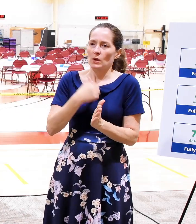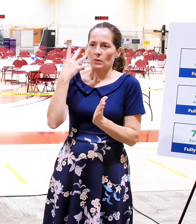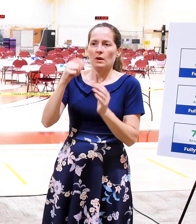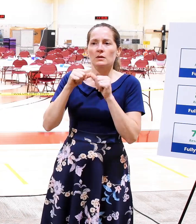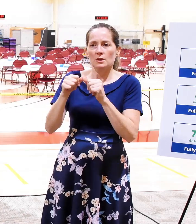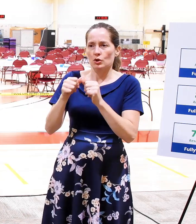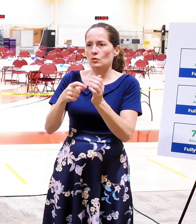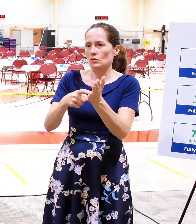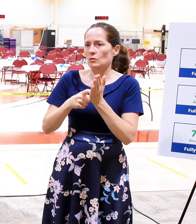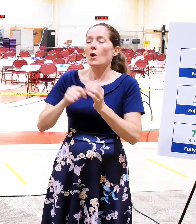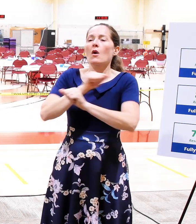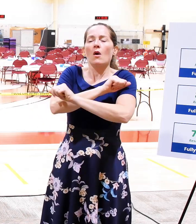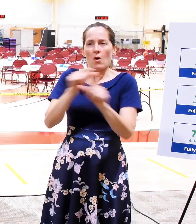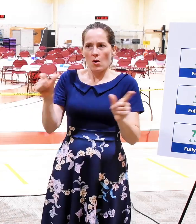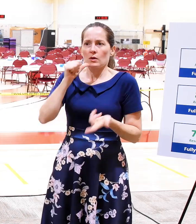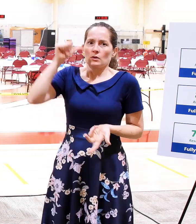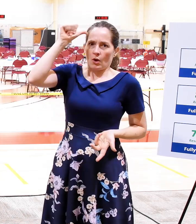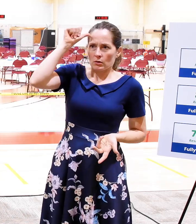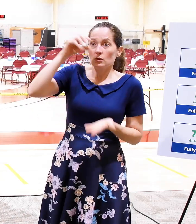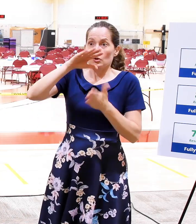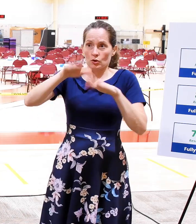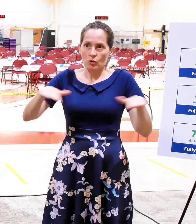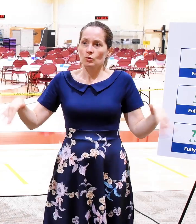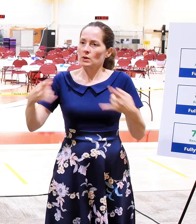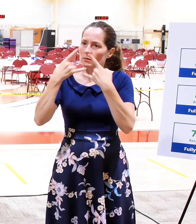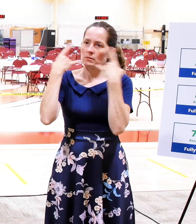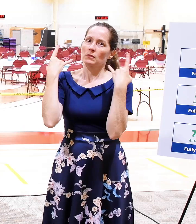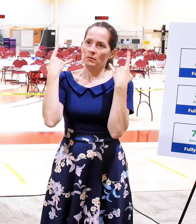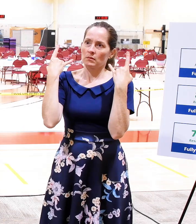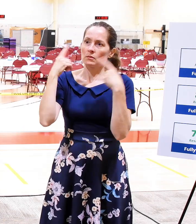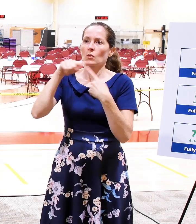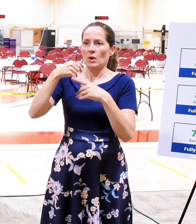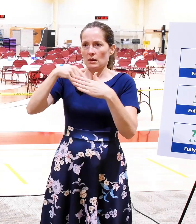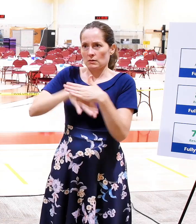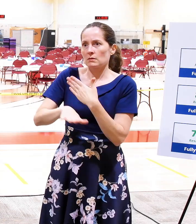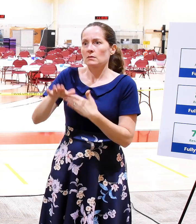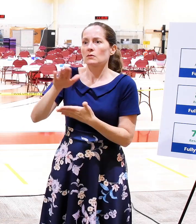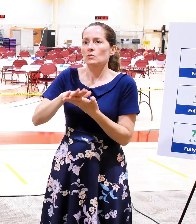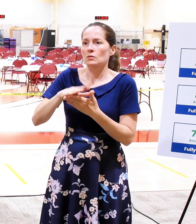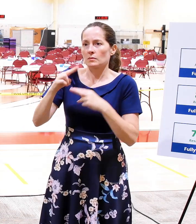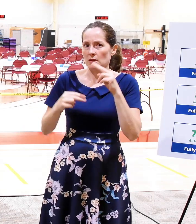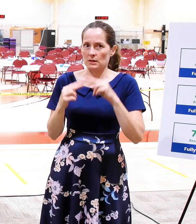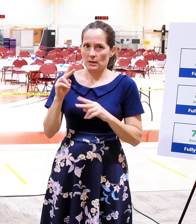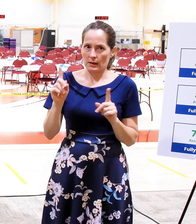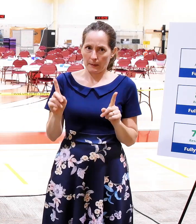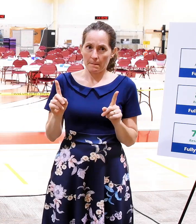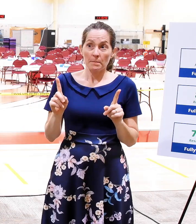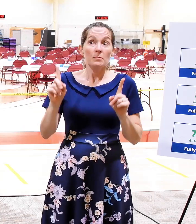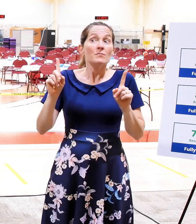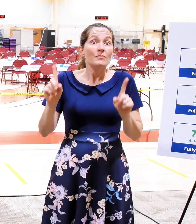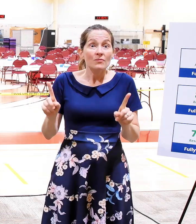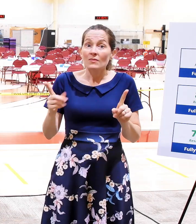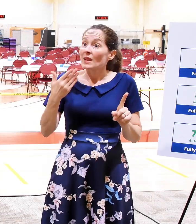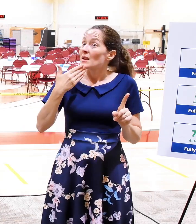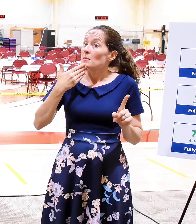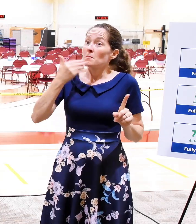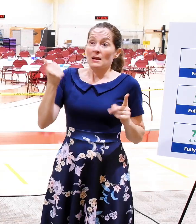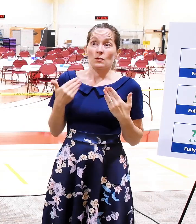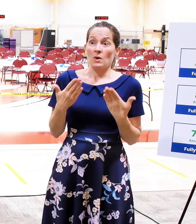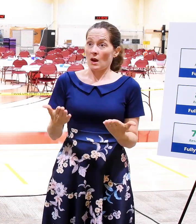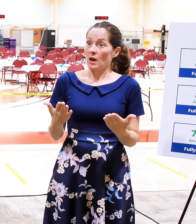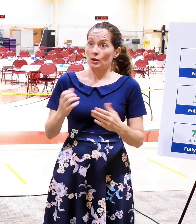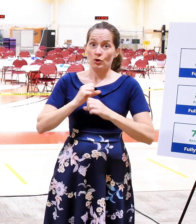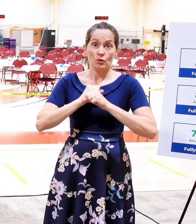to wear masks indoor and in our school buildings. However, the greatest protection we have for our students who